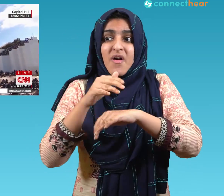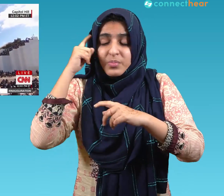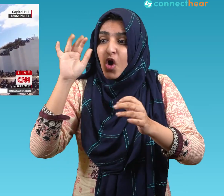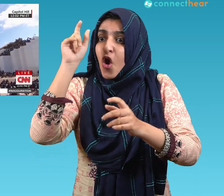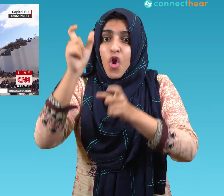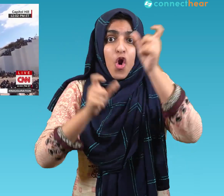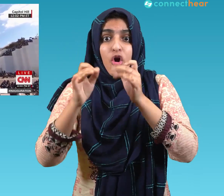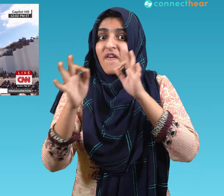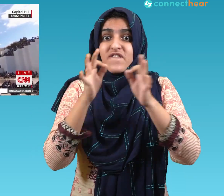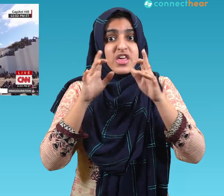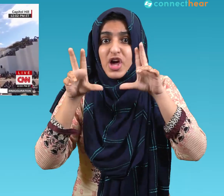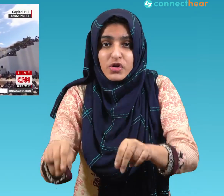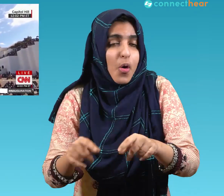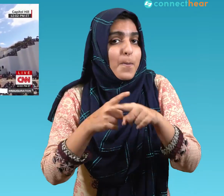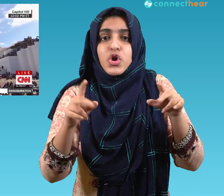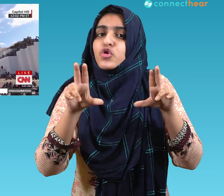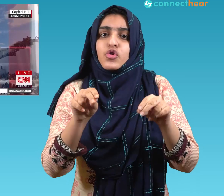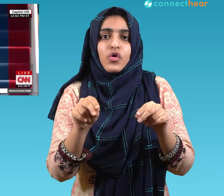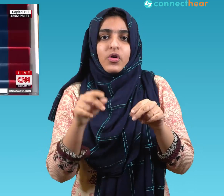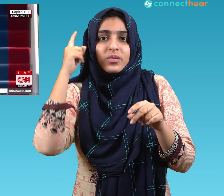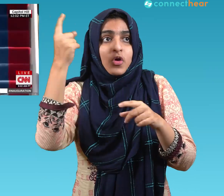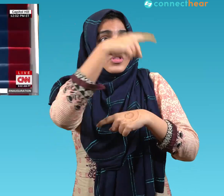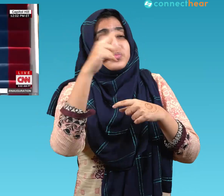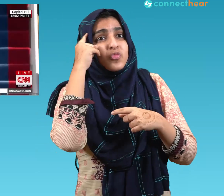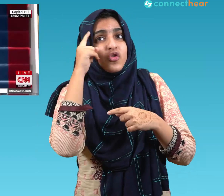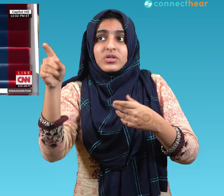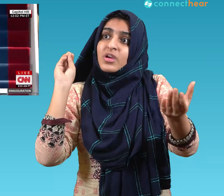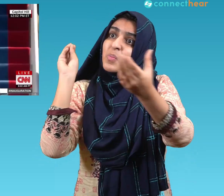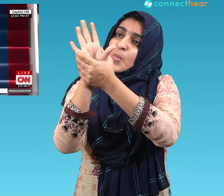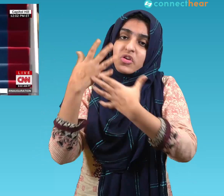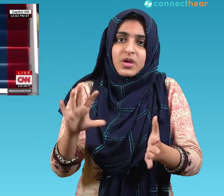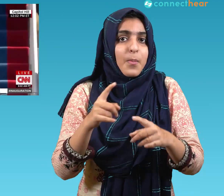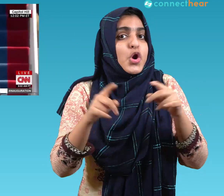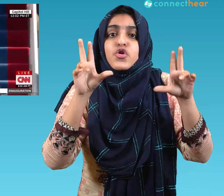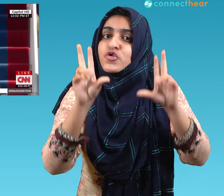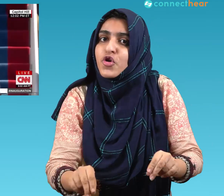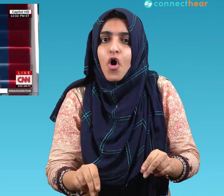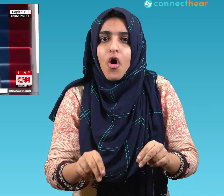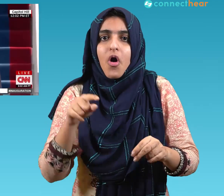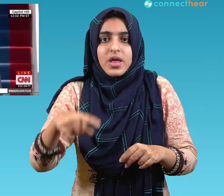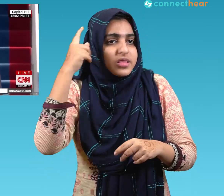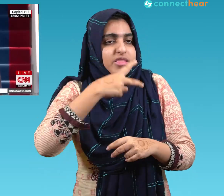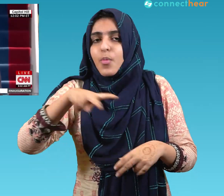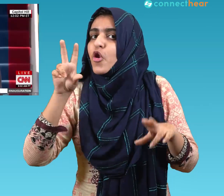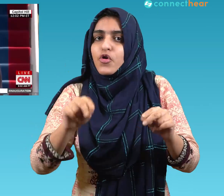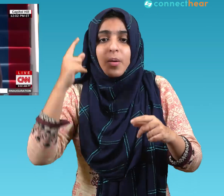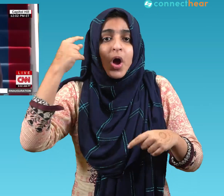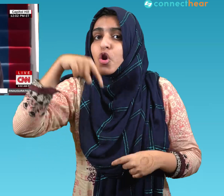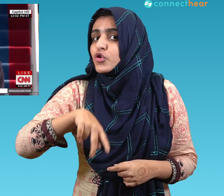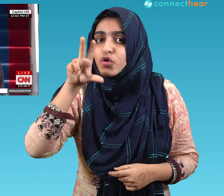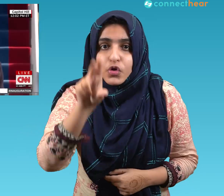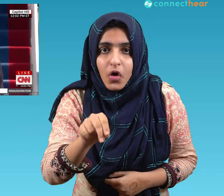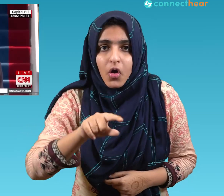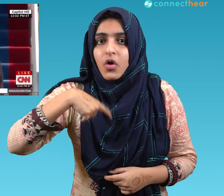to drive us from this sacred ground. It did not happen. It will never happen. Not